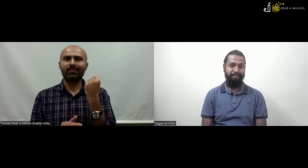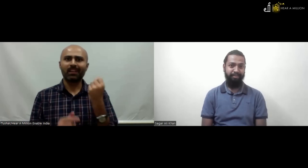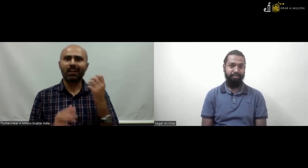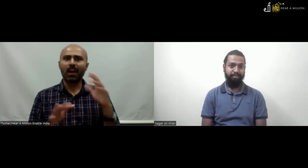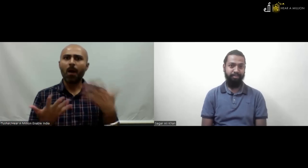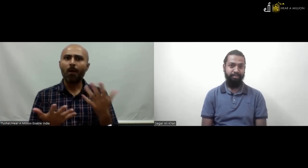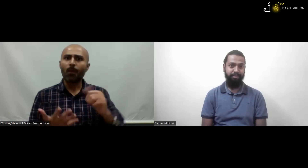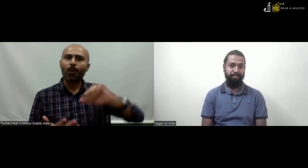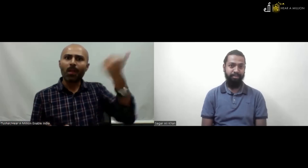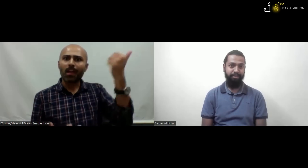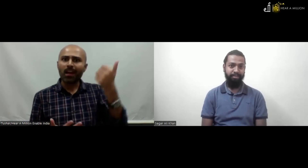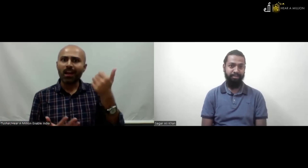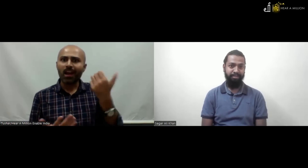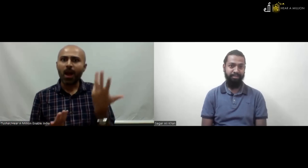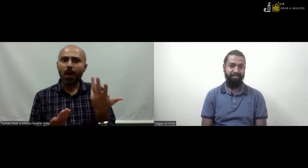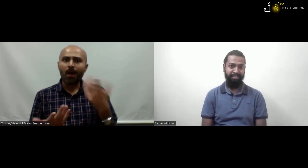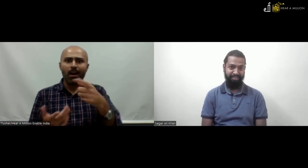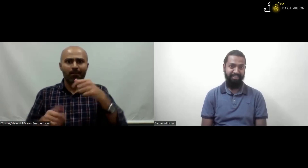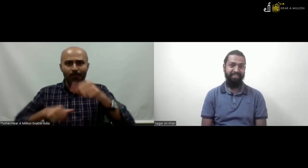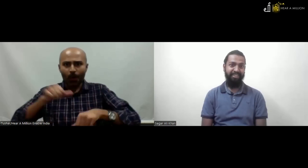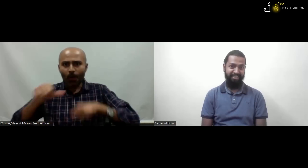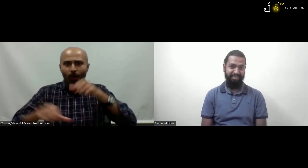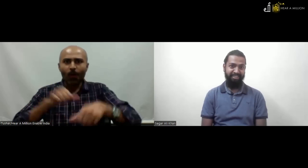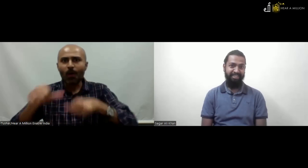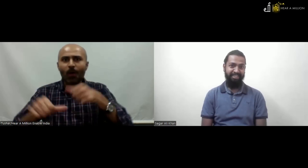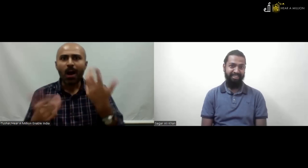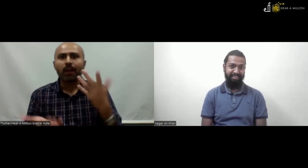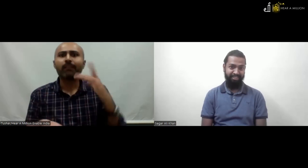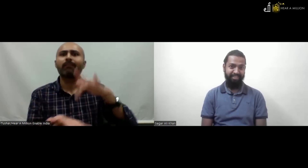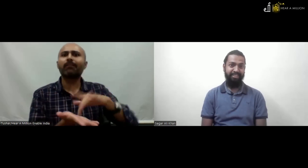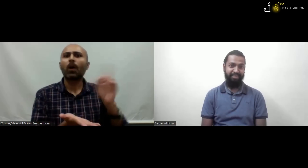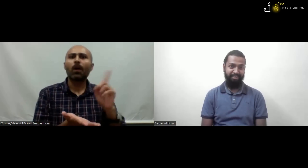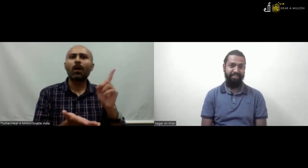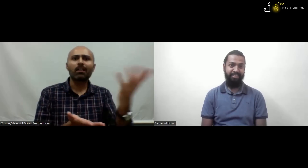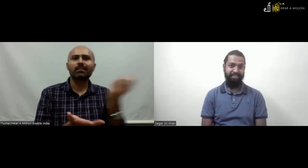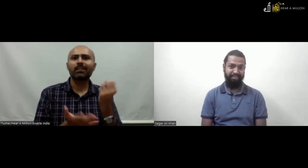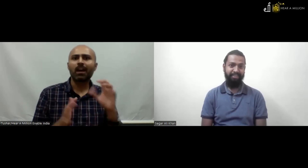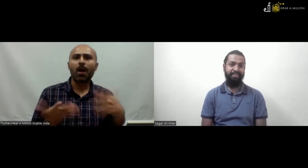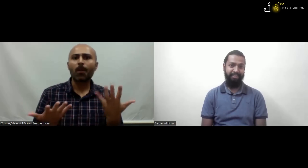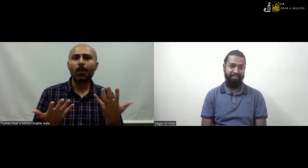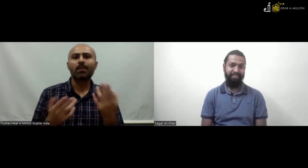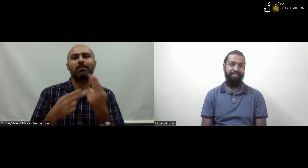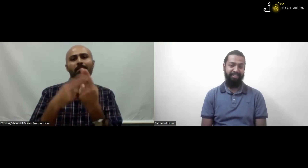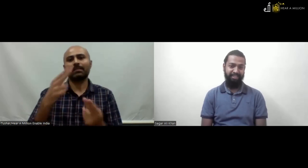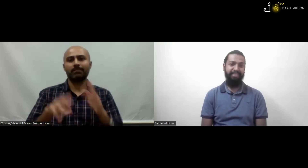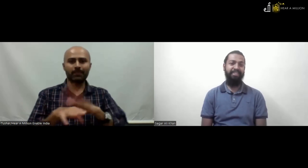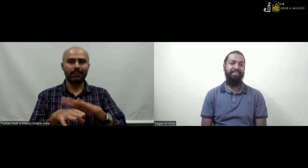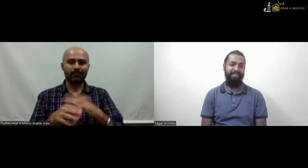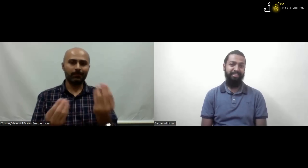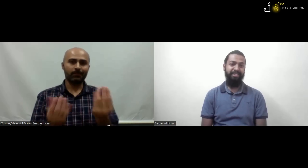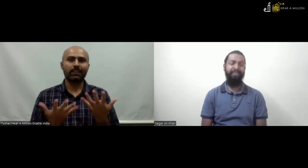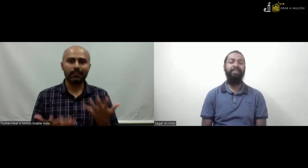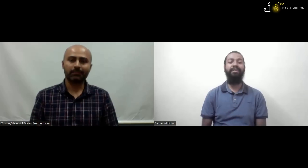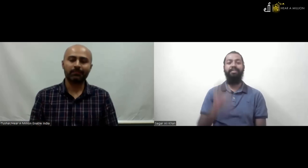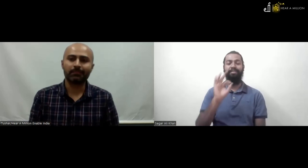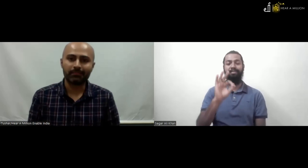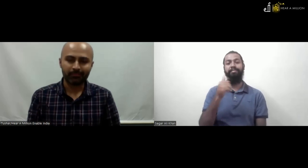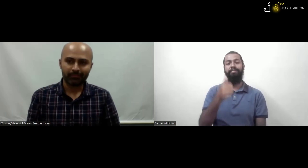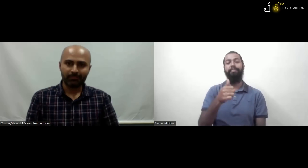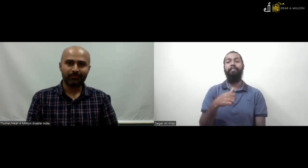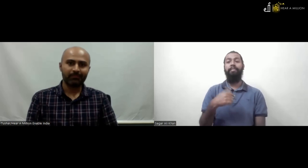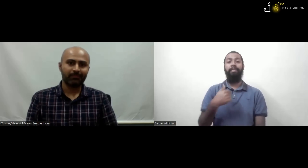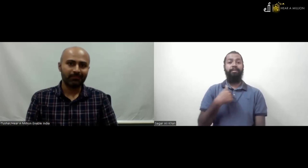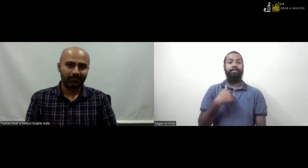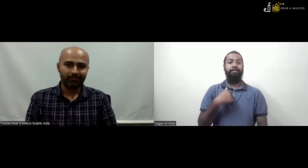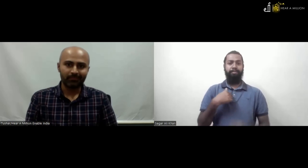Great. Thanks so much, Sagar. How did you get your license? Because I see you do have your license. What was the process? How did